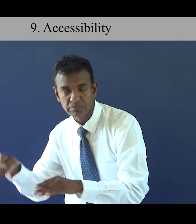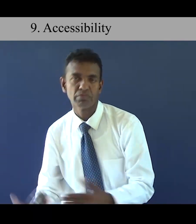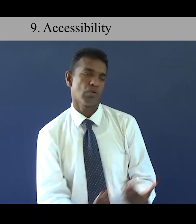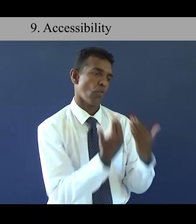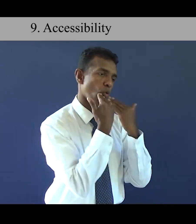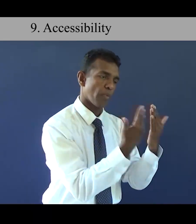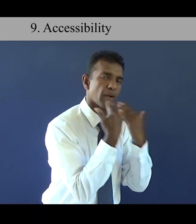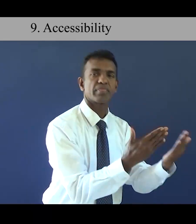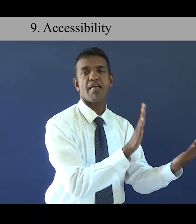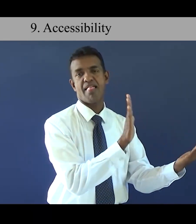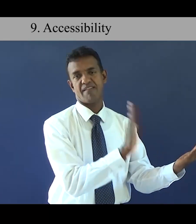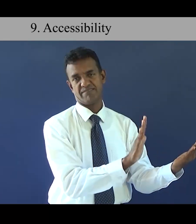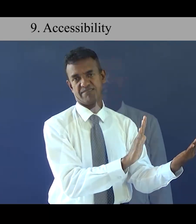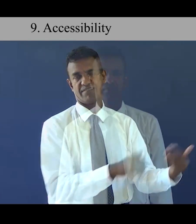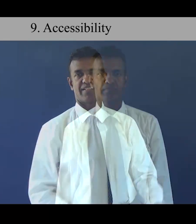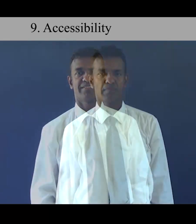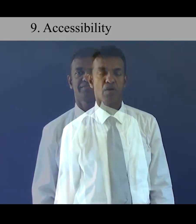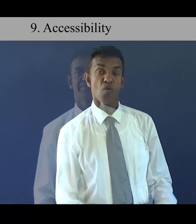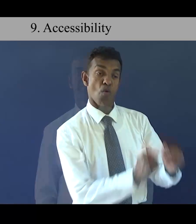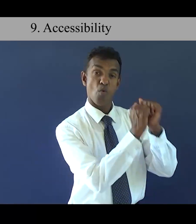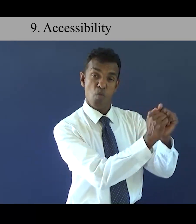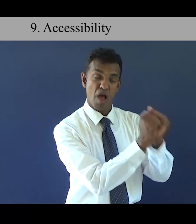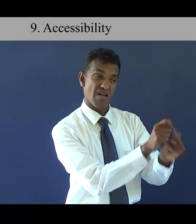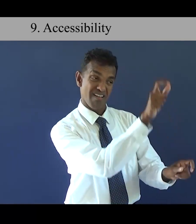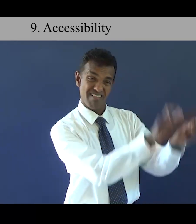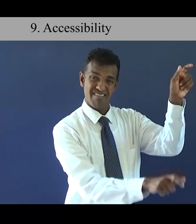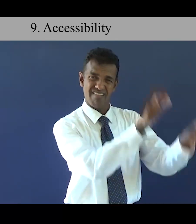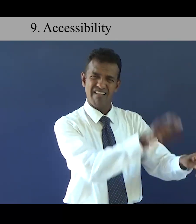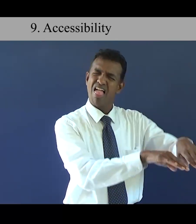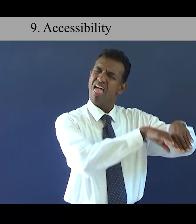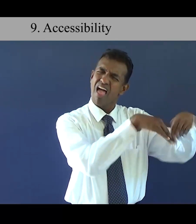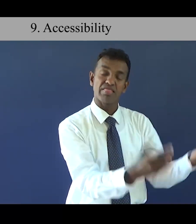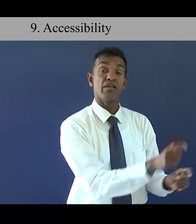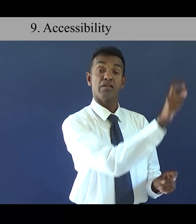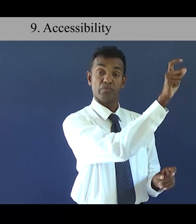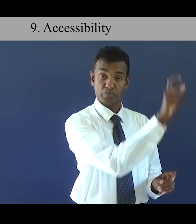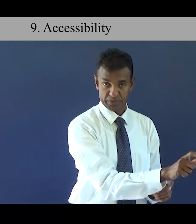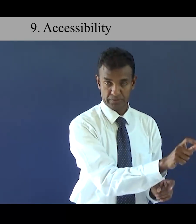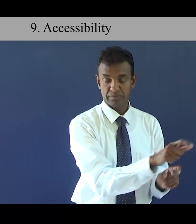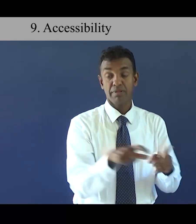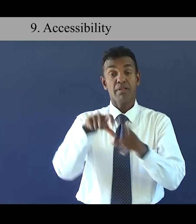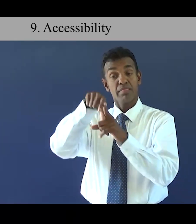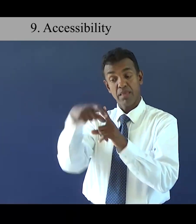Anyone providing services should plan for good access for disabled